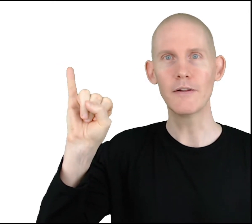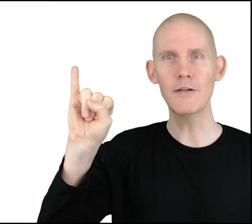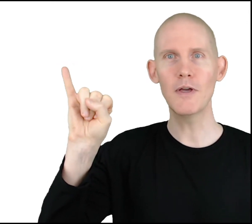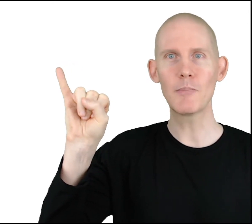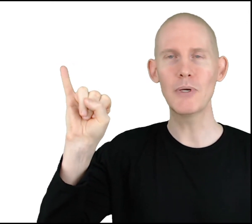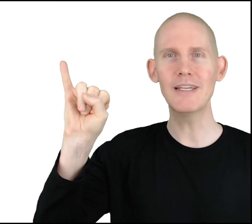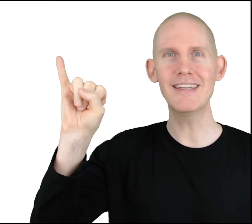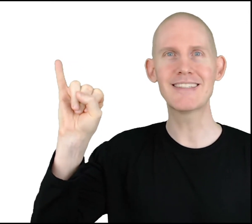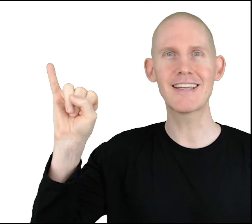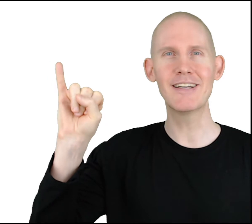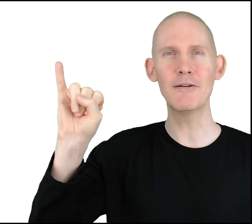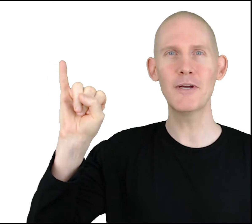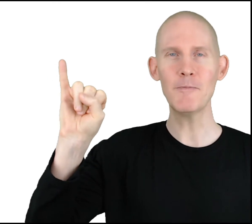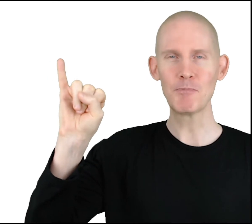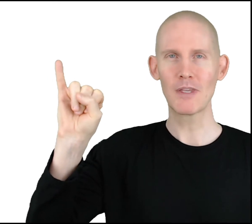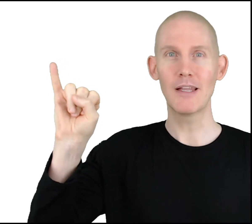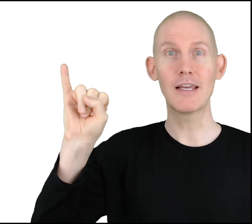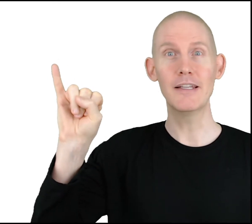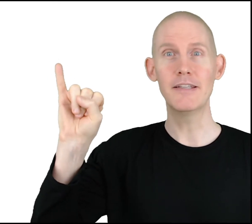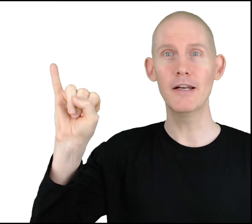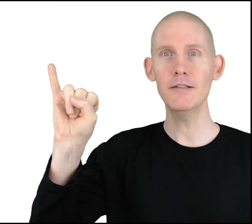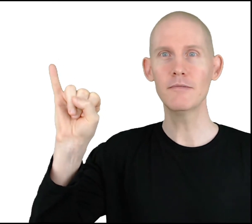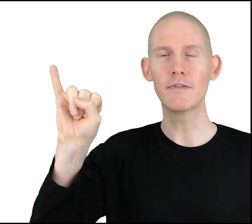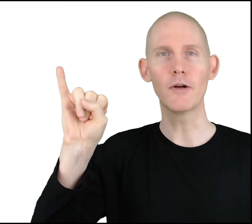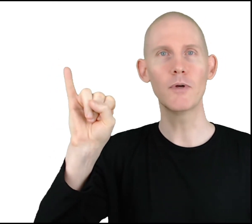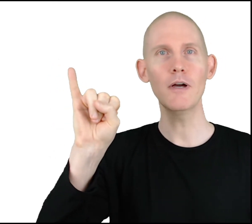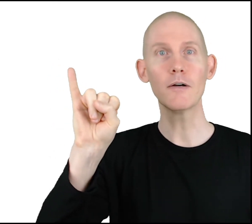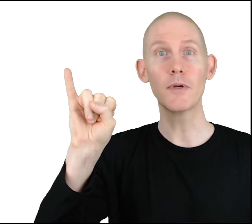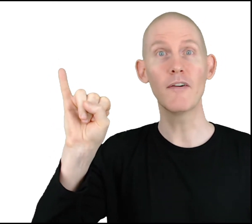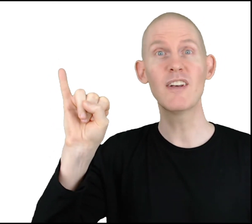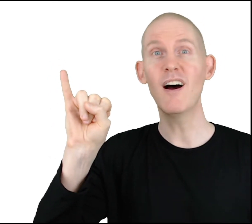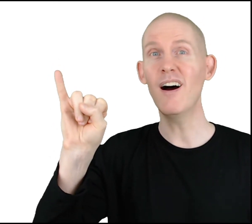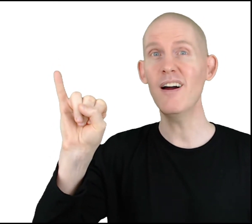that pinky sticking out there like an antenna. There we are. We have an I.